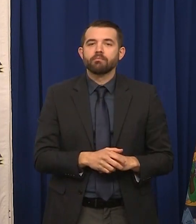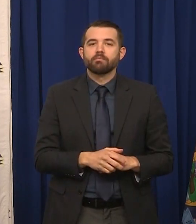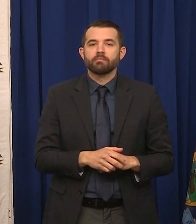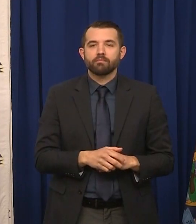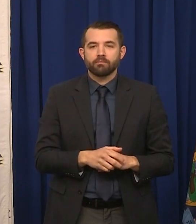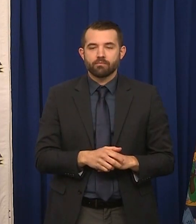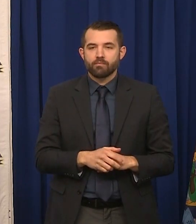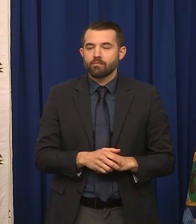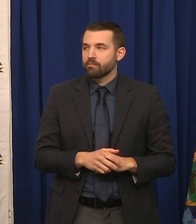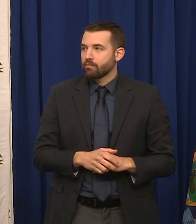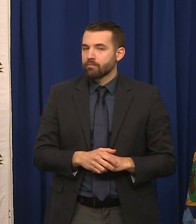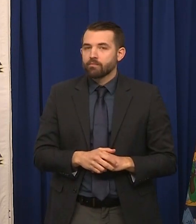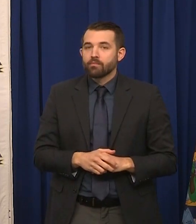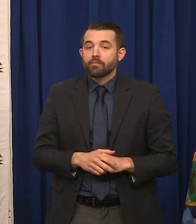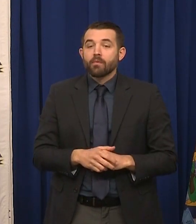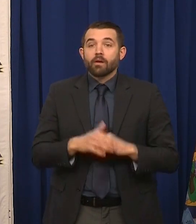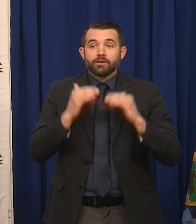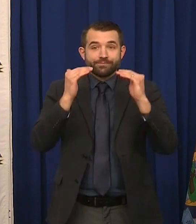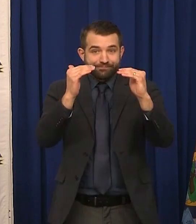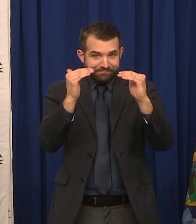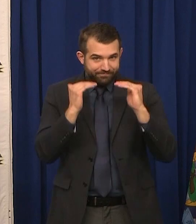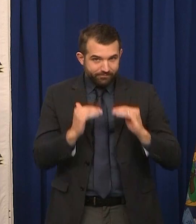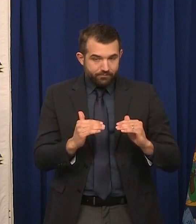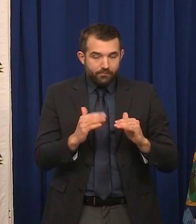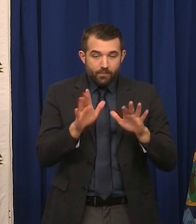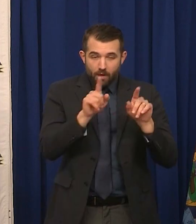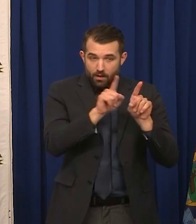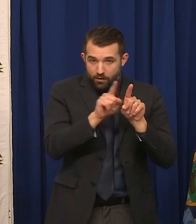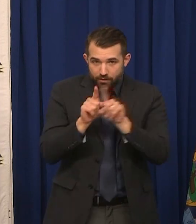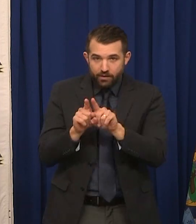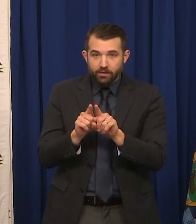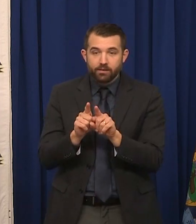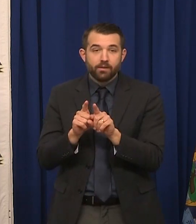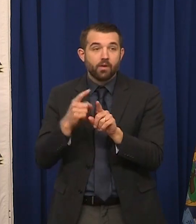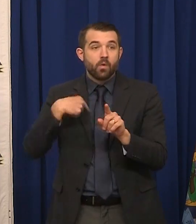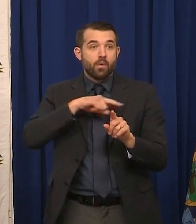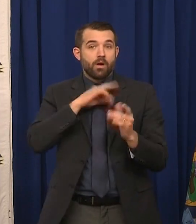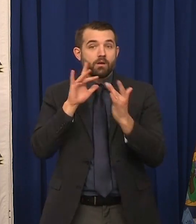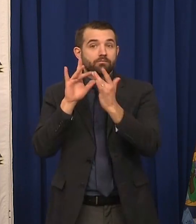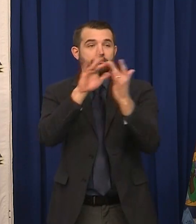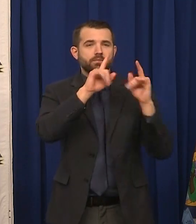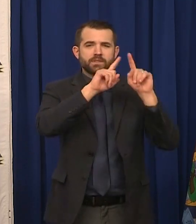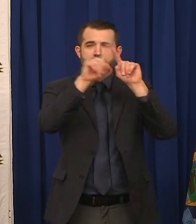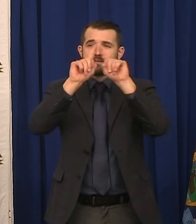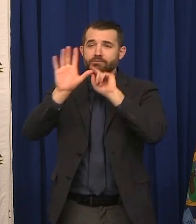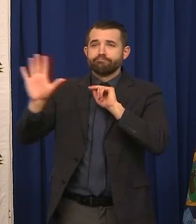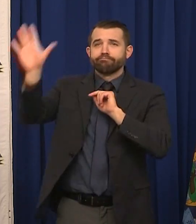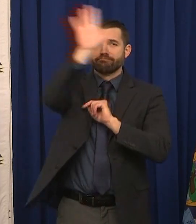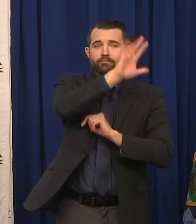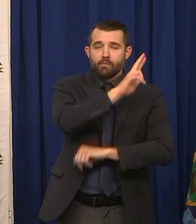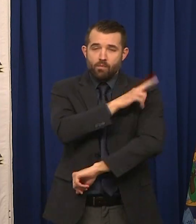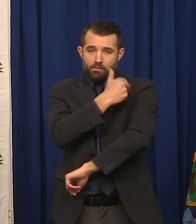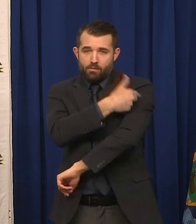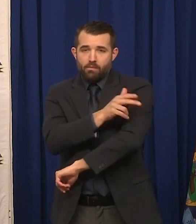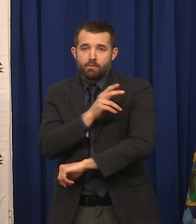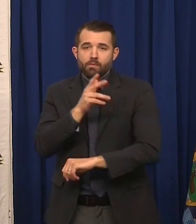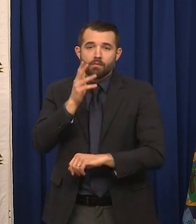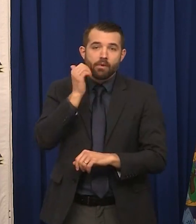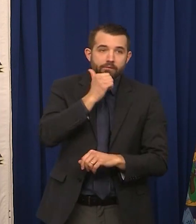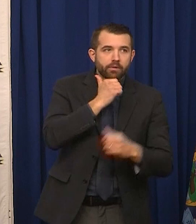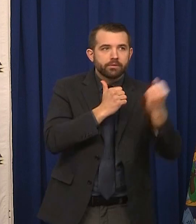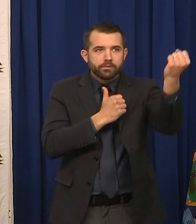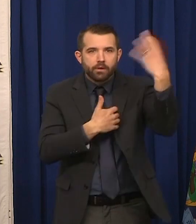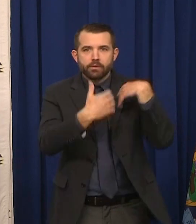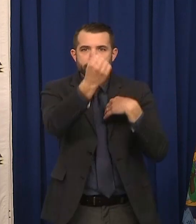We are also now asking hospitals to report even more information to us on a daily basis. As